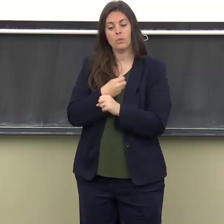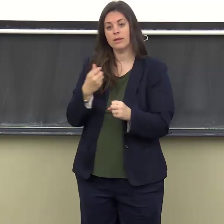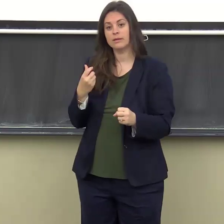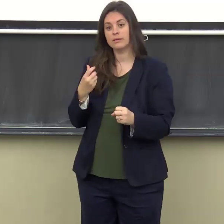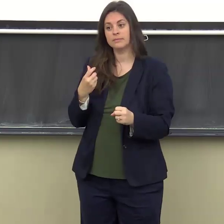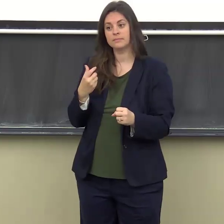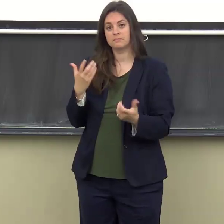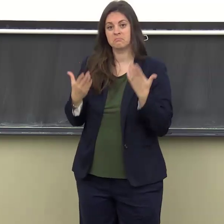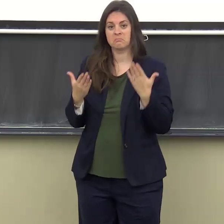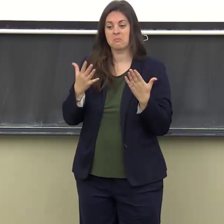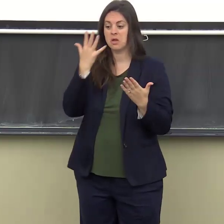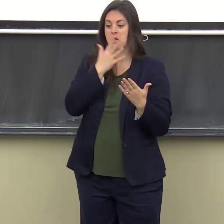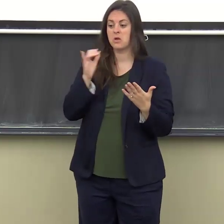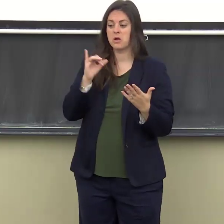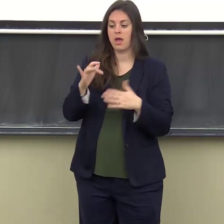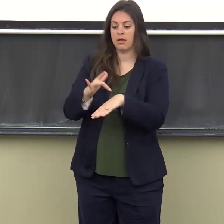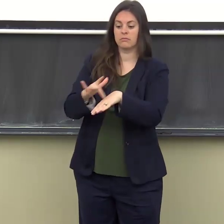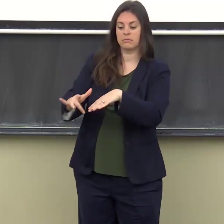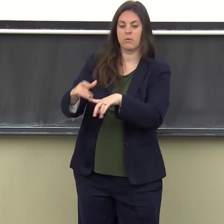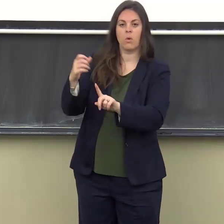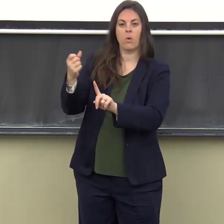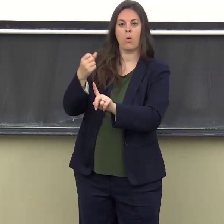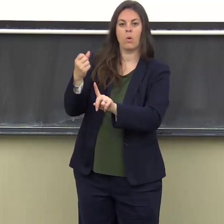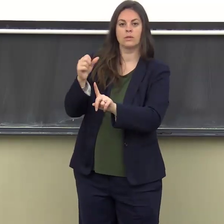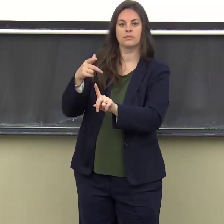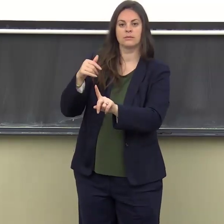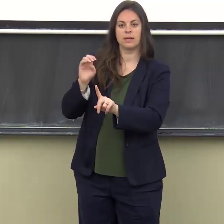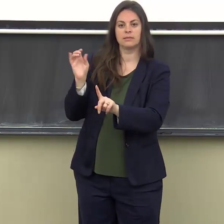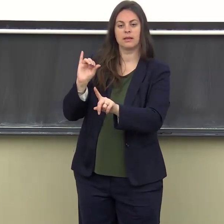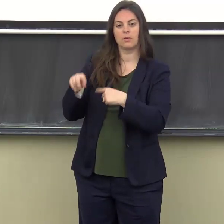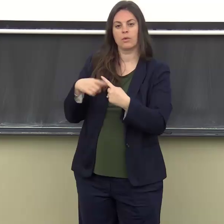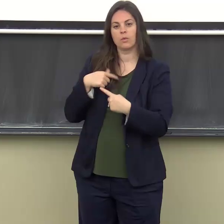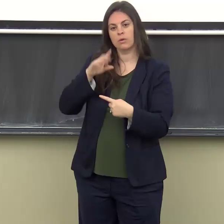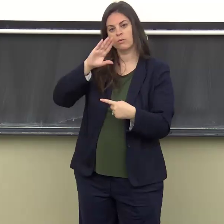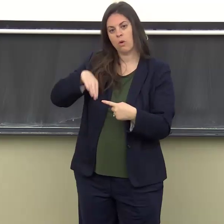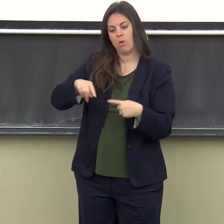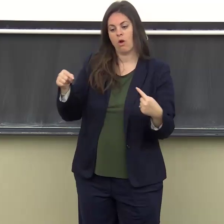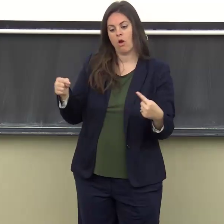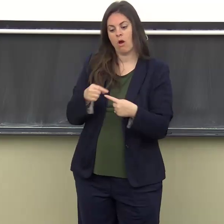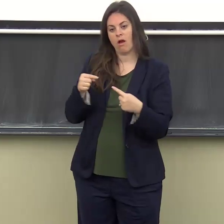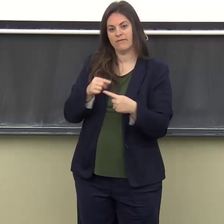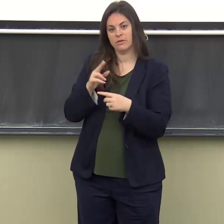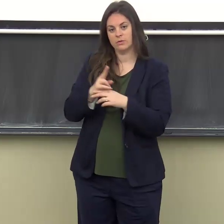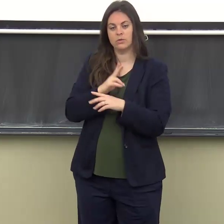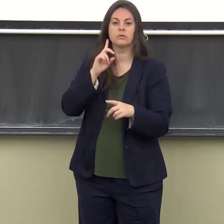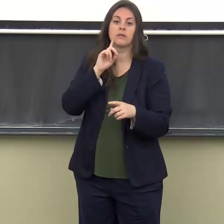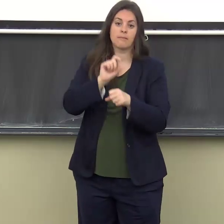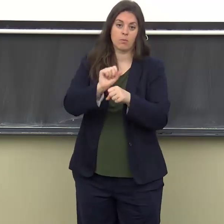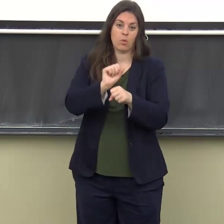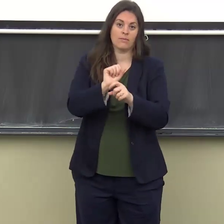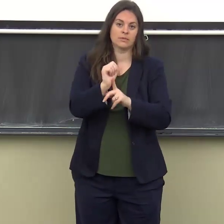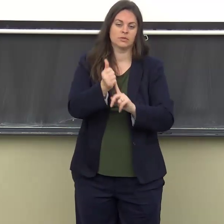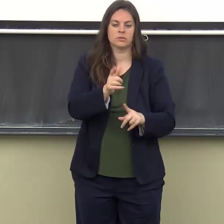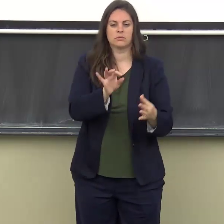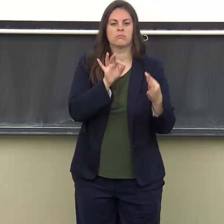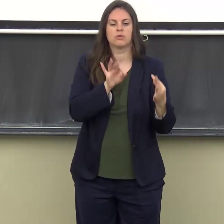like holding space, which like when we know there's a harmful use. I think the employment case is a perfect example